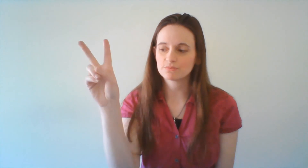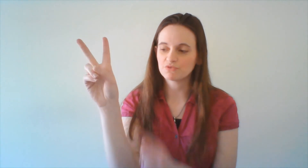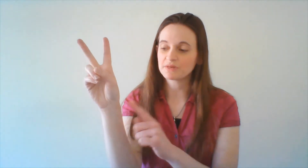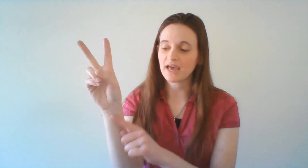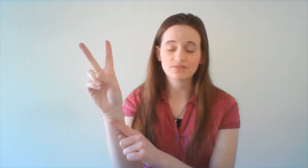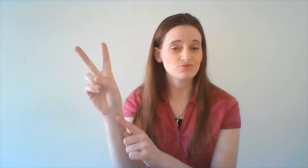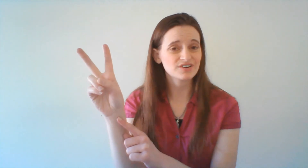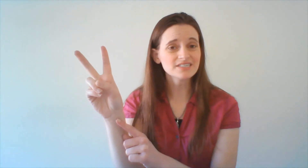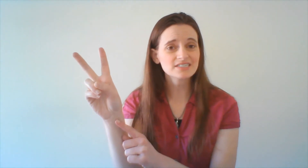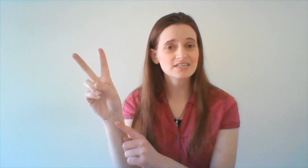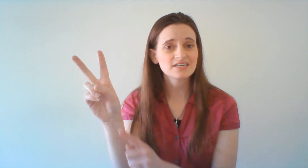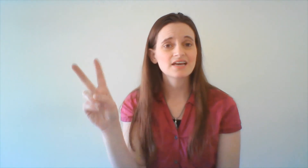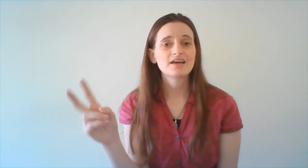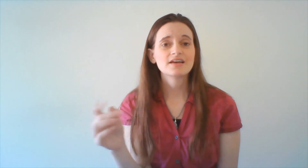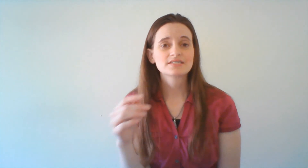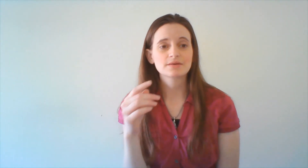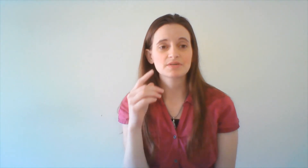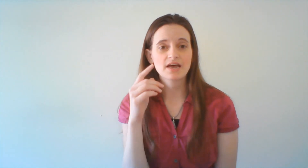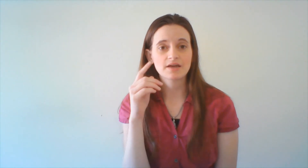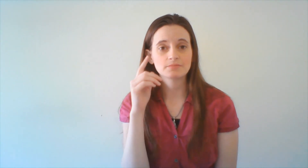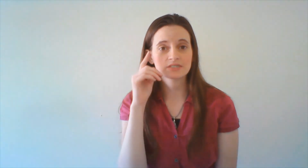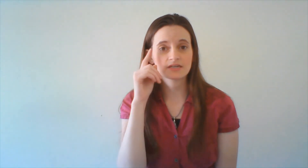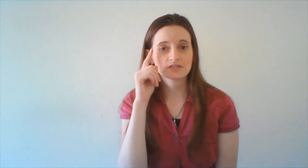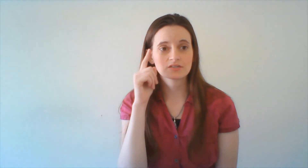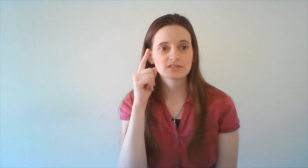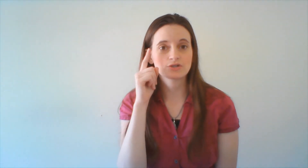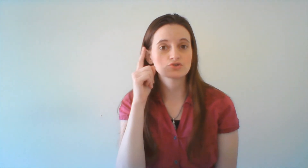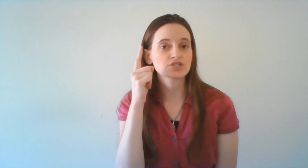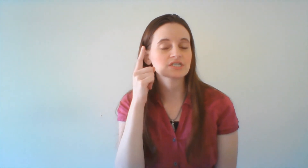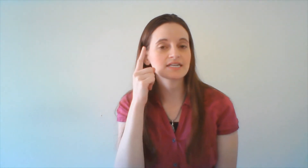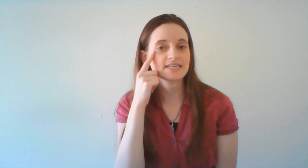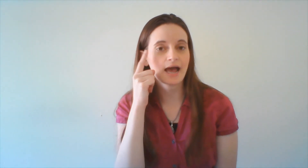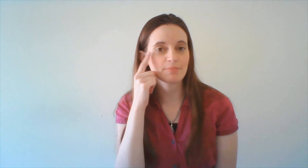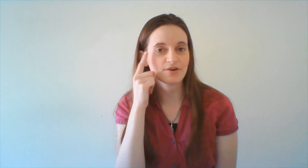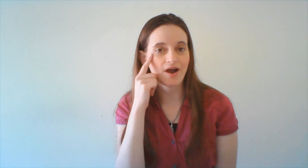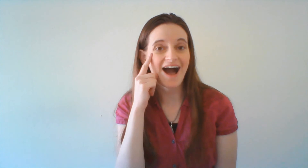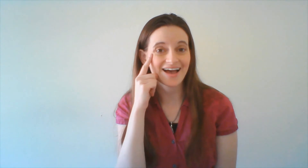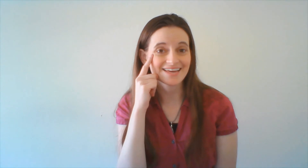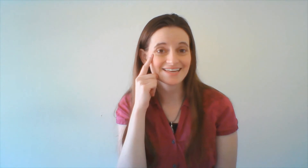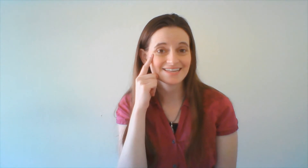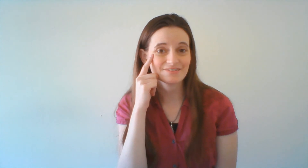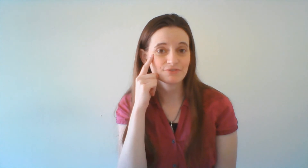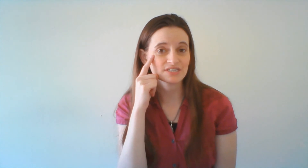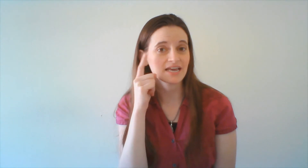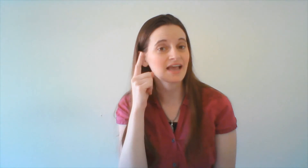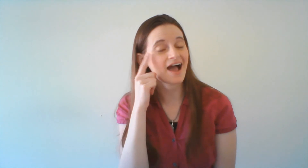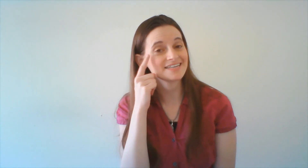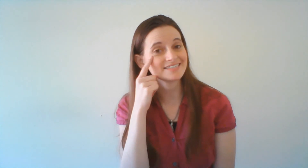movement at the wrist. Sometimes children just tap their eye for saying, I